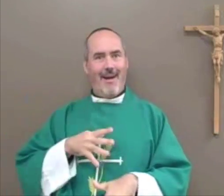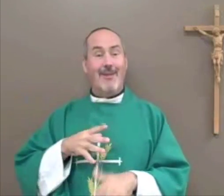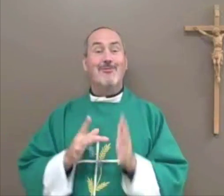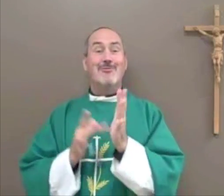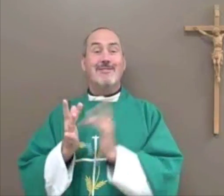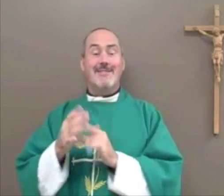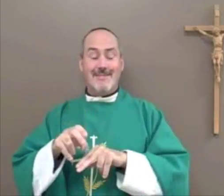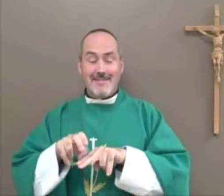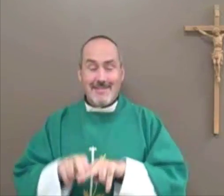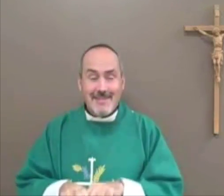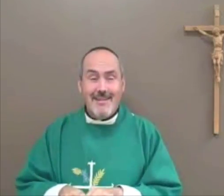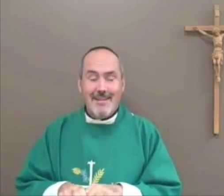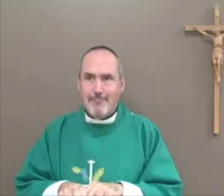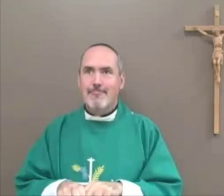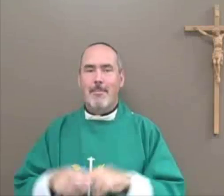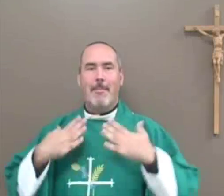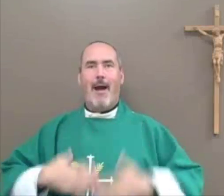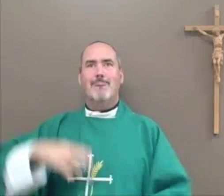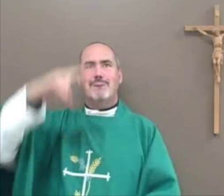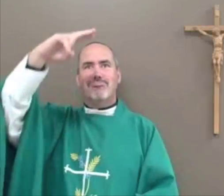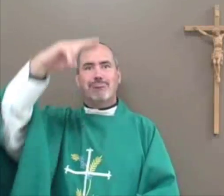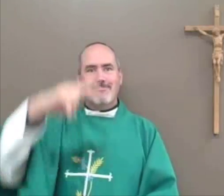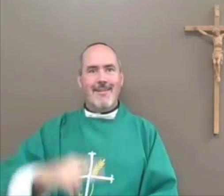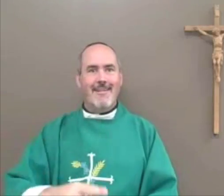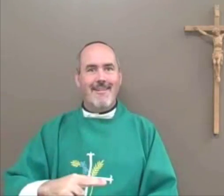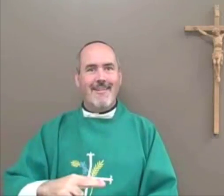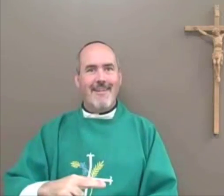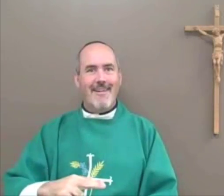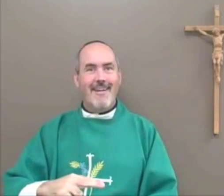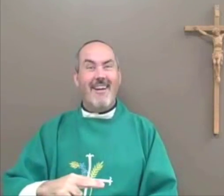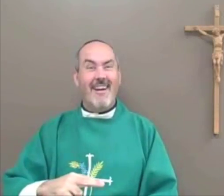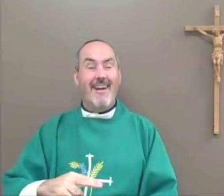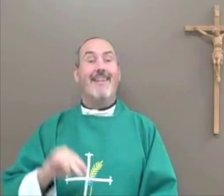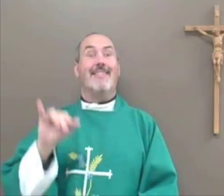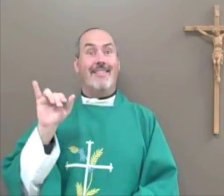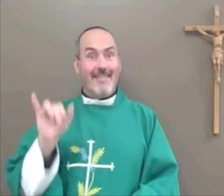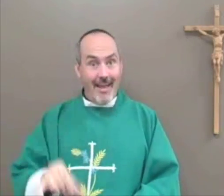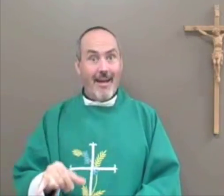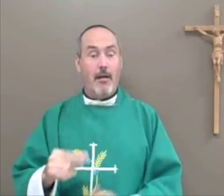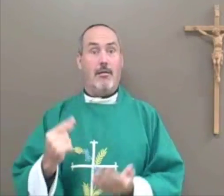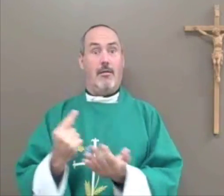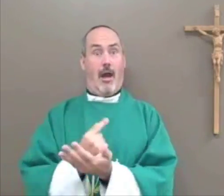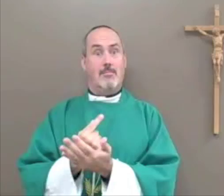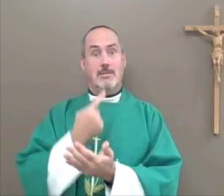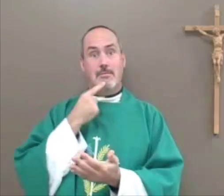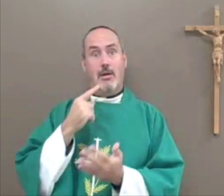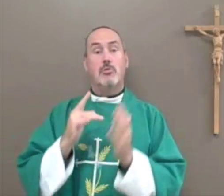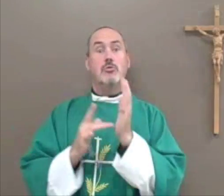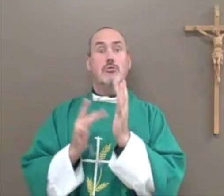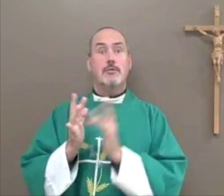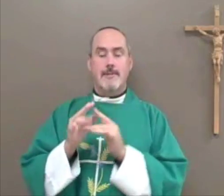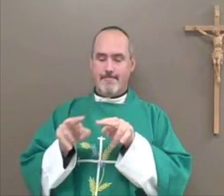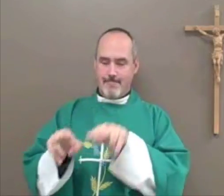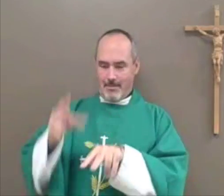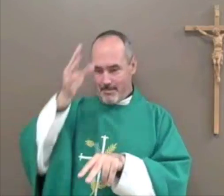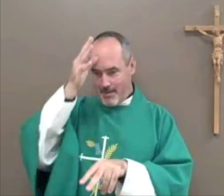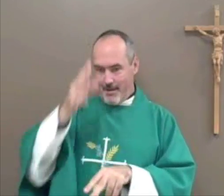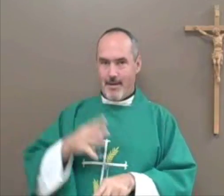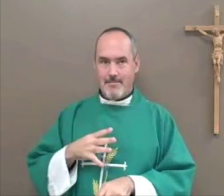roof down to Jesus. So the body lowered, they lowered him down through, and Jesus looked at him